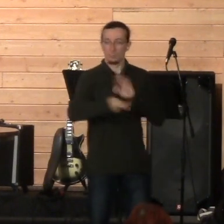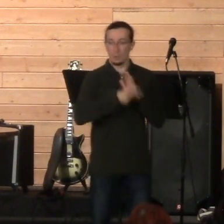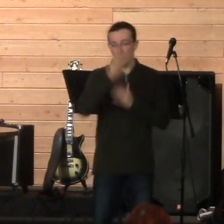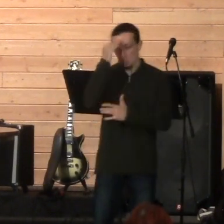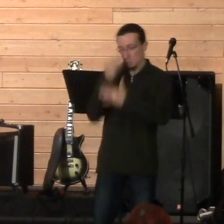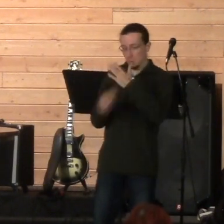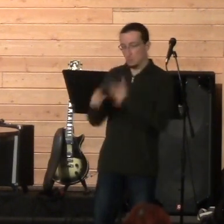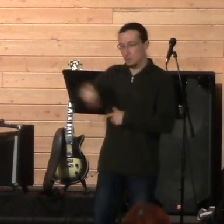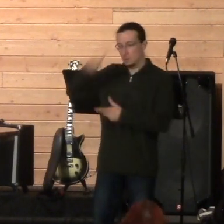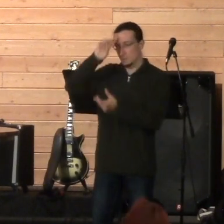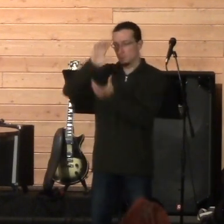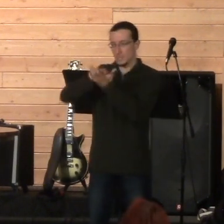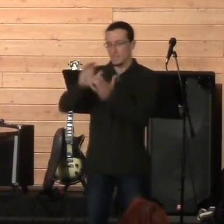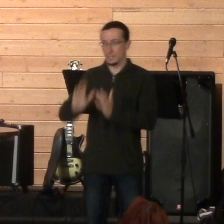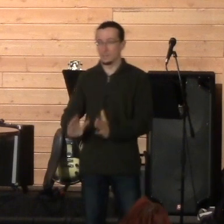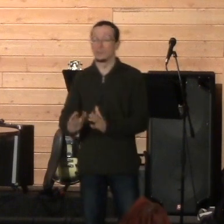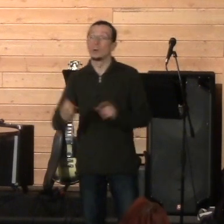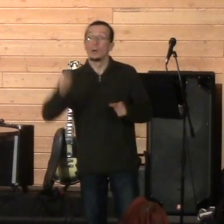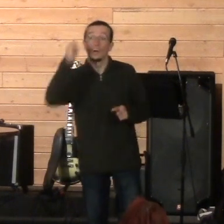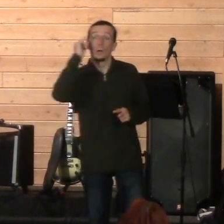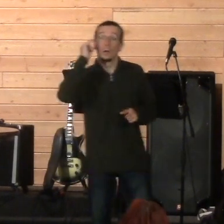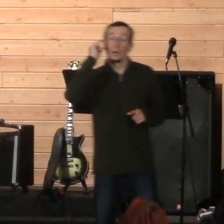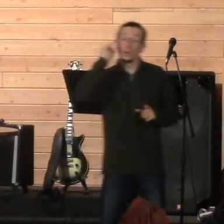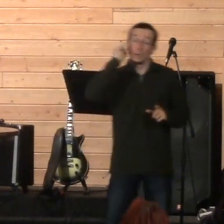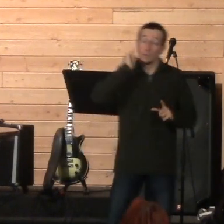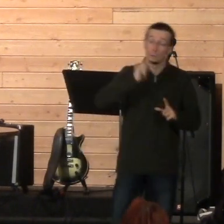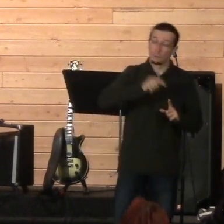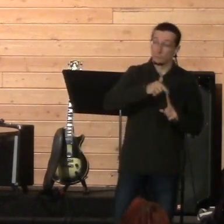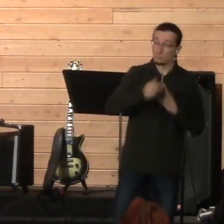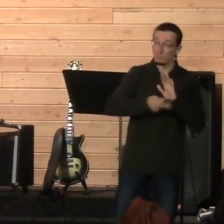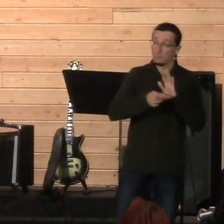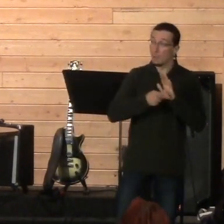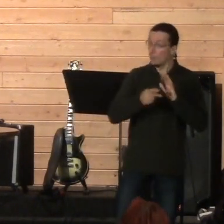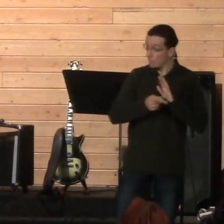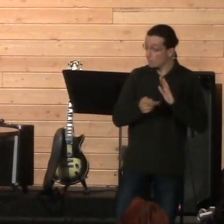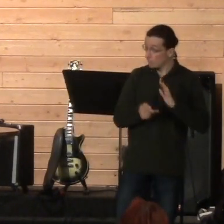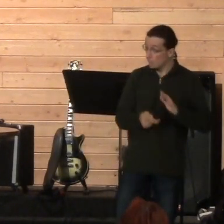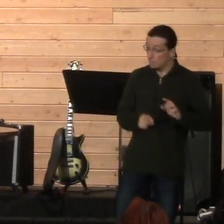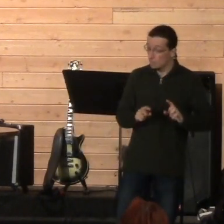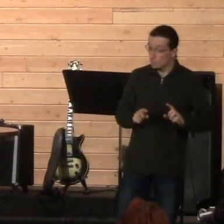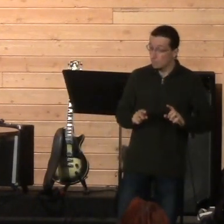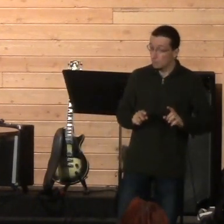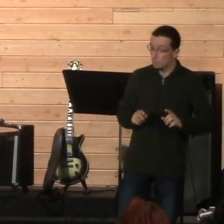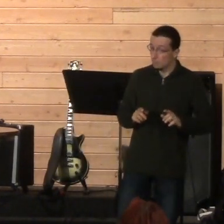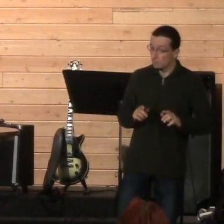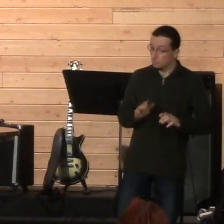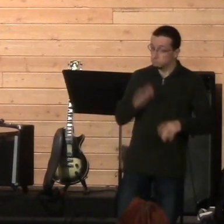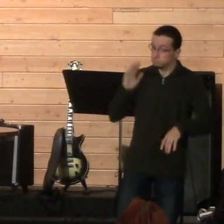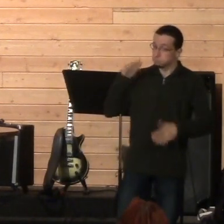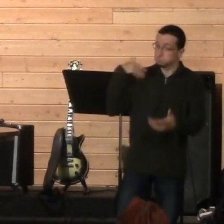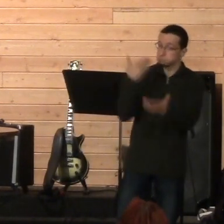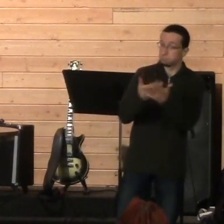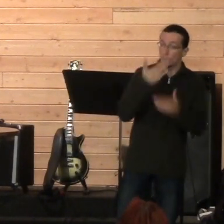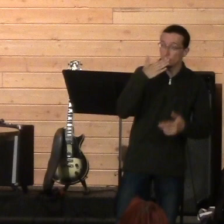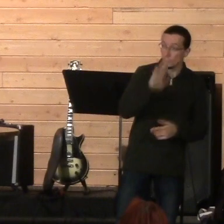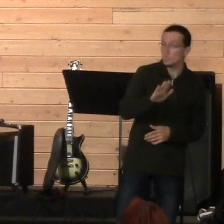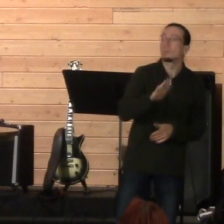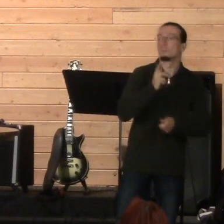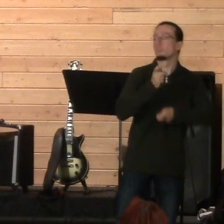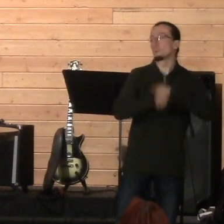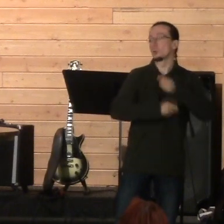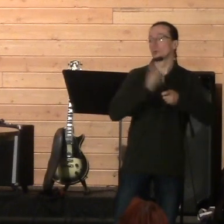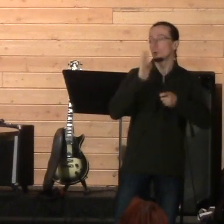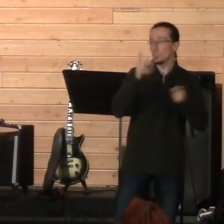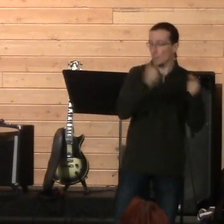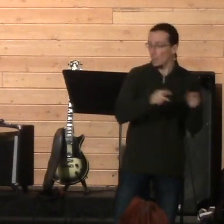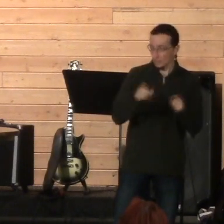believers that if Paul goes to Jerusalem, there will be persecution. And so these